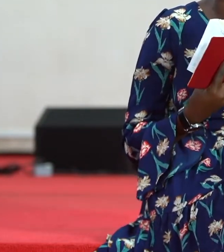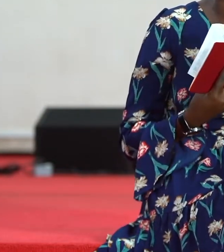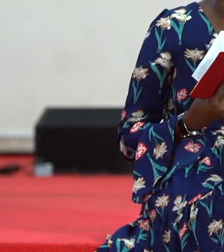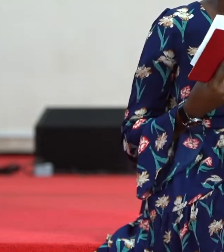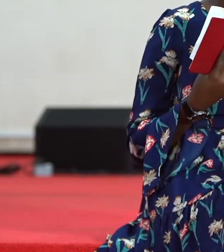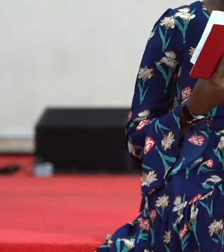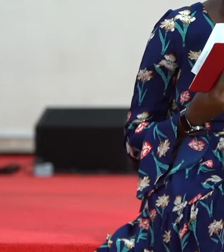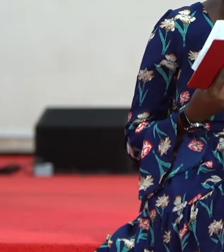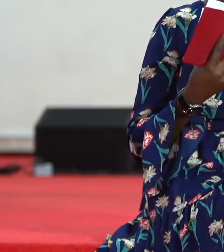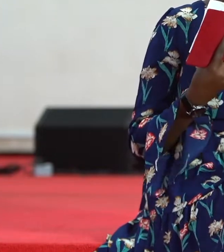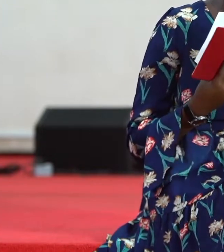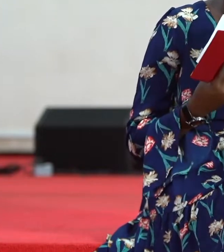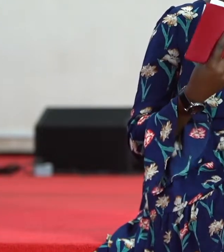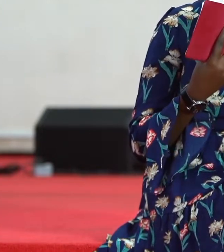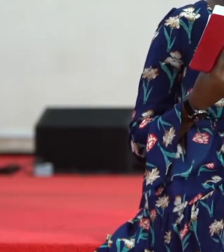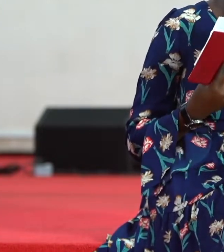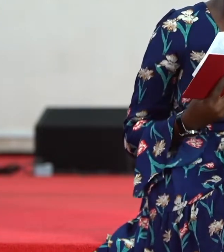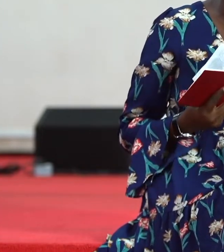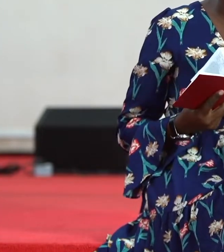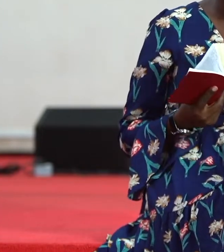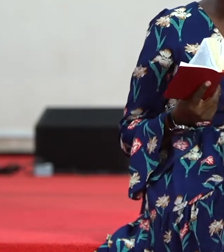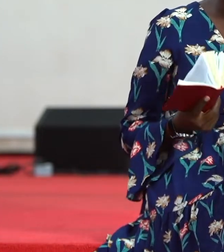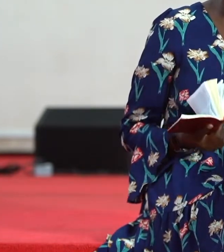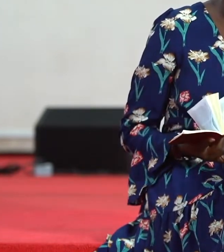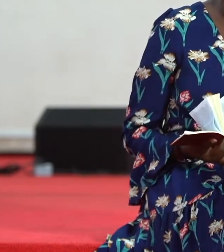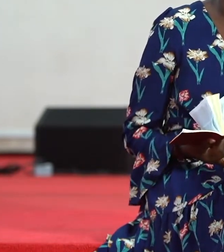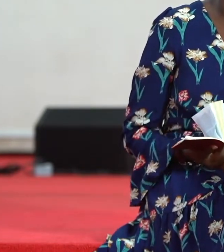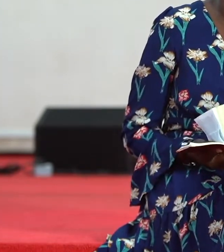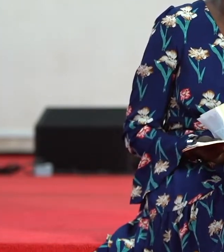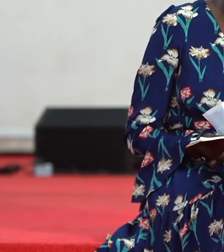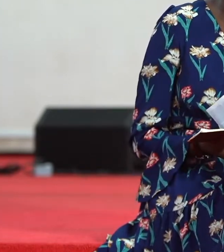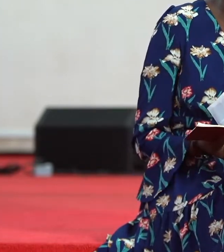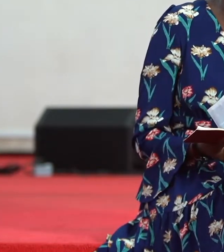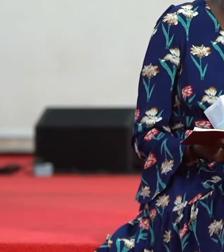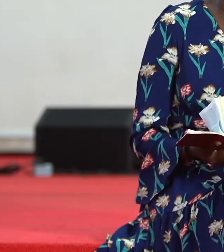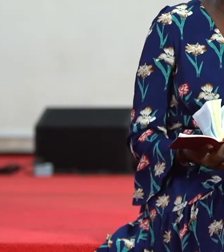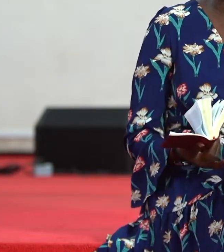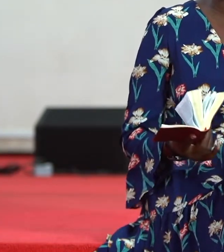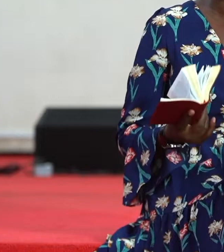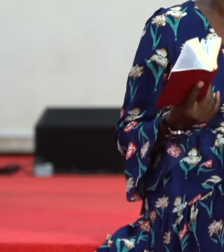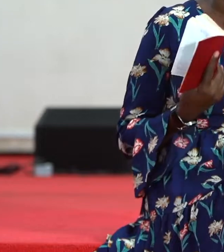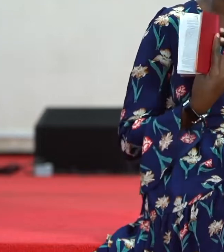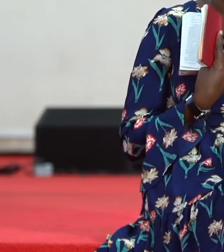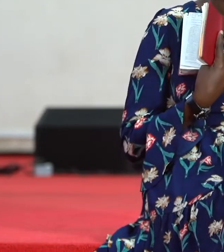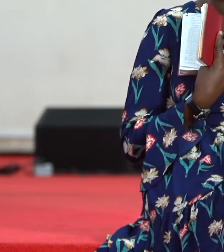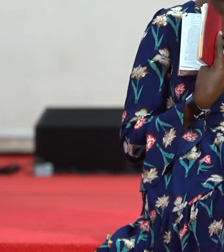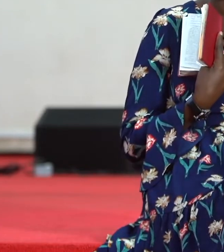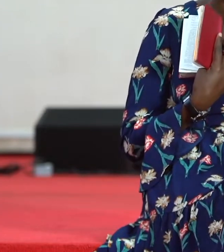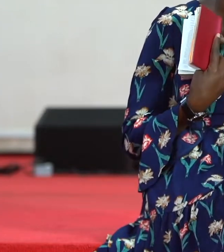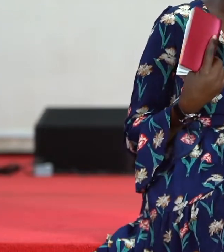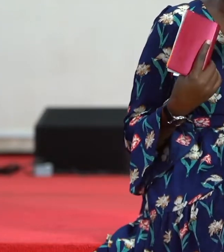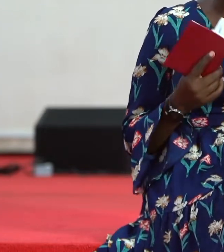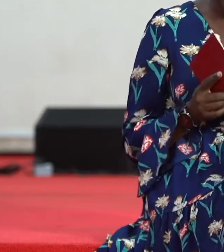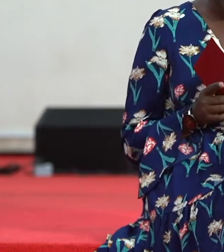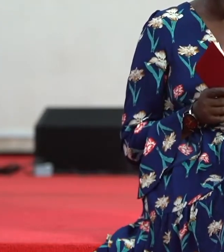our families so, so much. But again, there are also those who don't love their families. For me, I love my family.